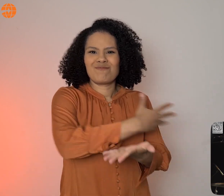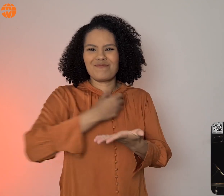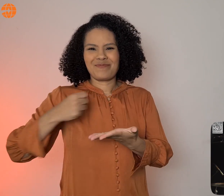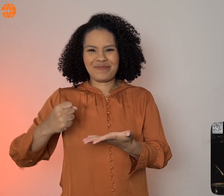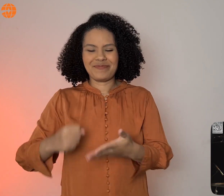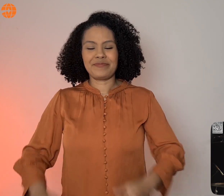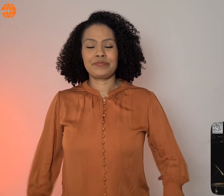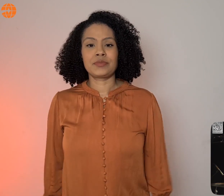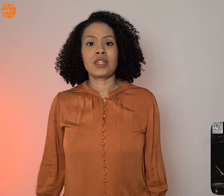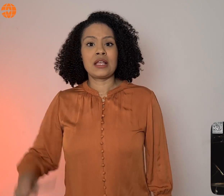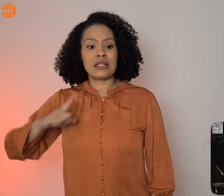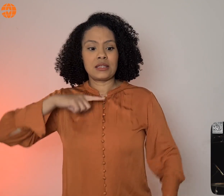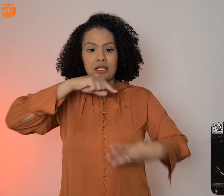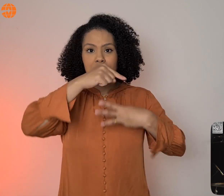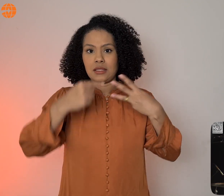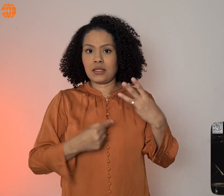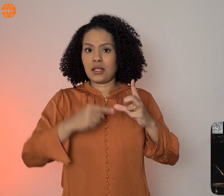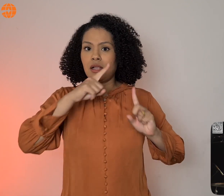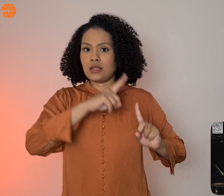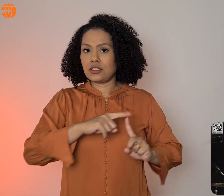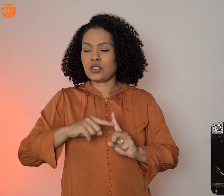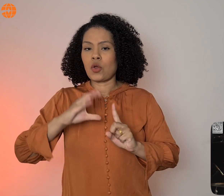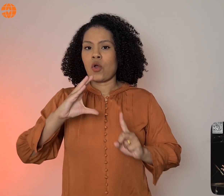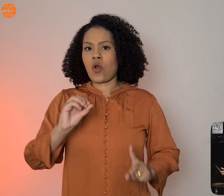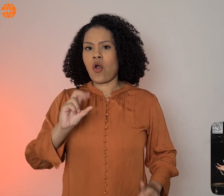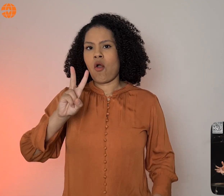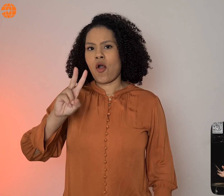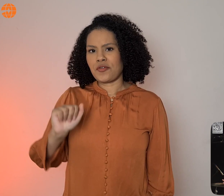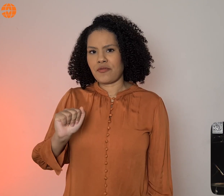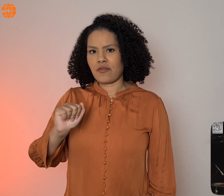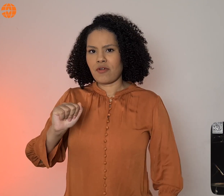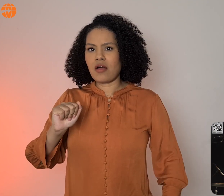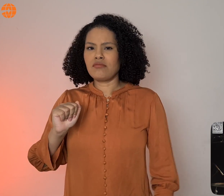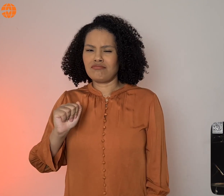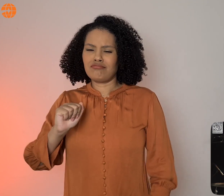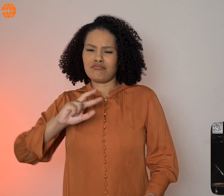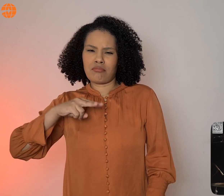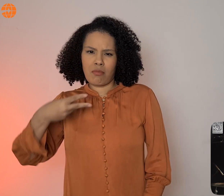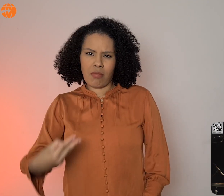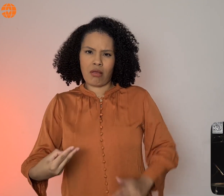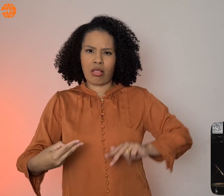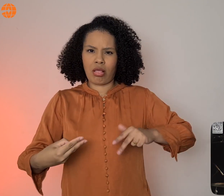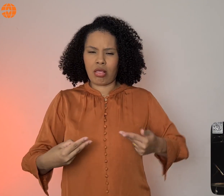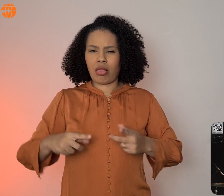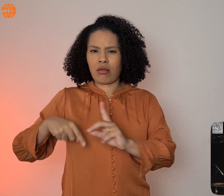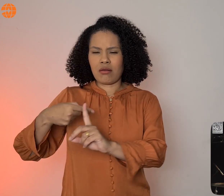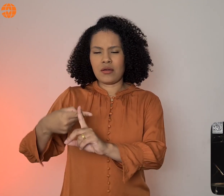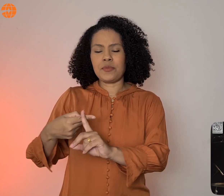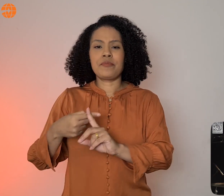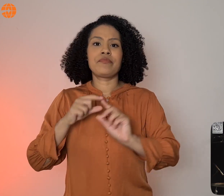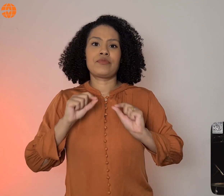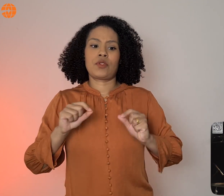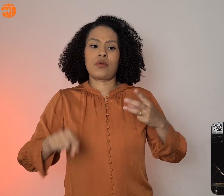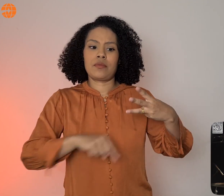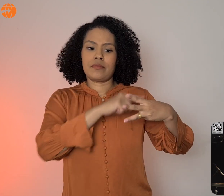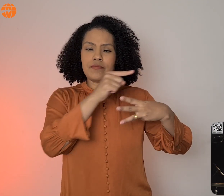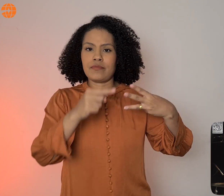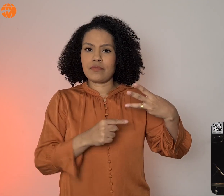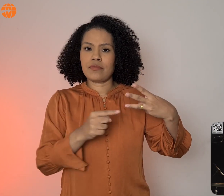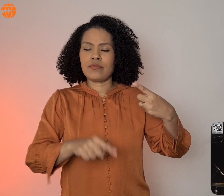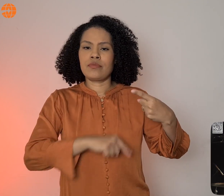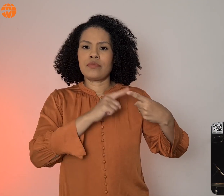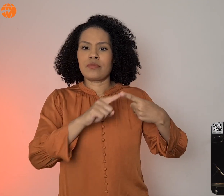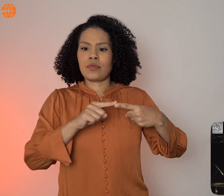in the Bible. Olha, existem 3 tipos de cova mencionado nas escrituras. Unexpected holes in the ground or hidden